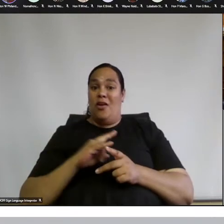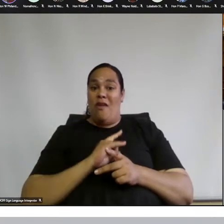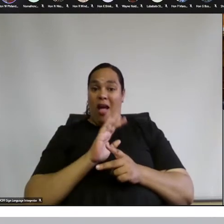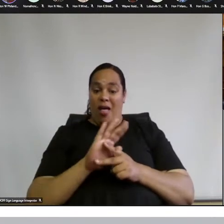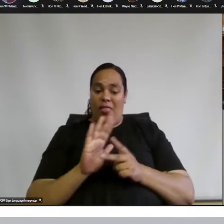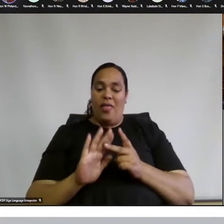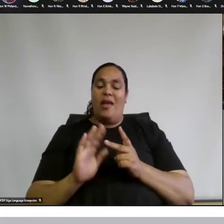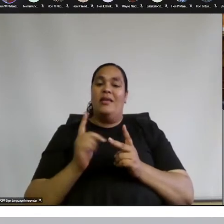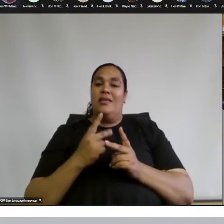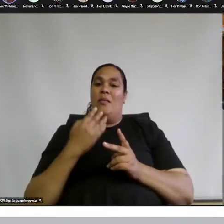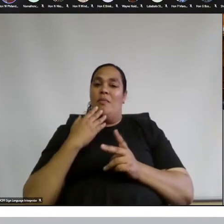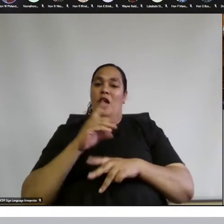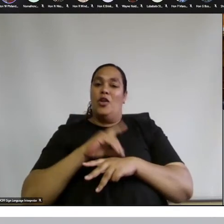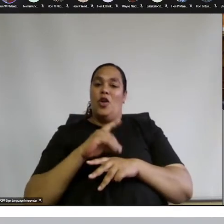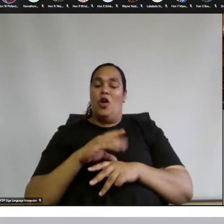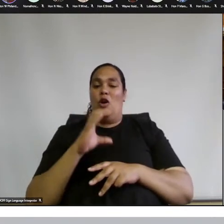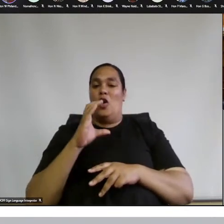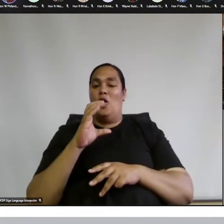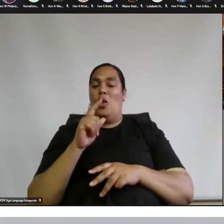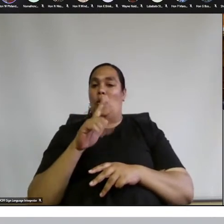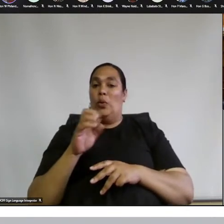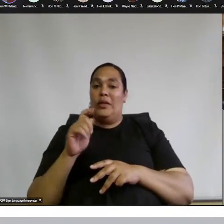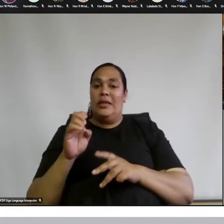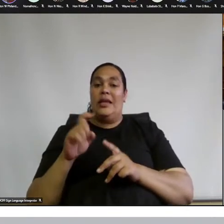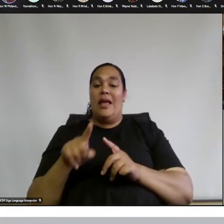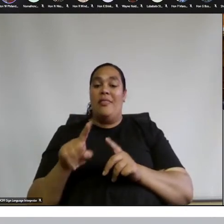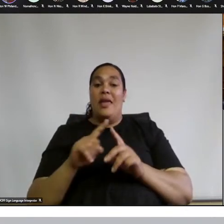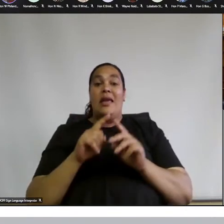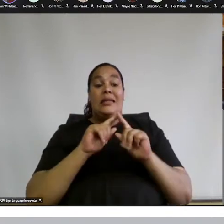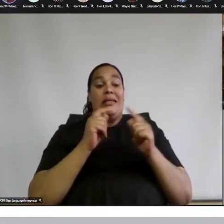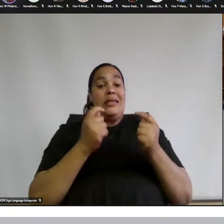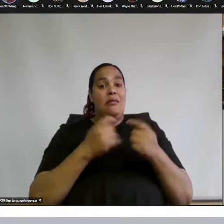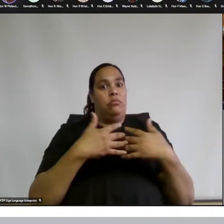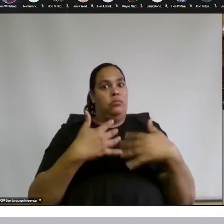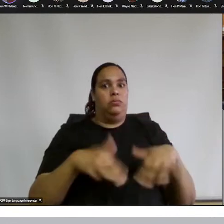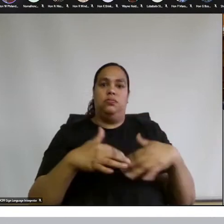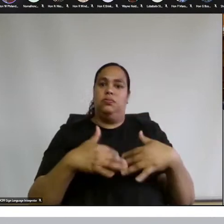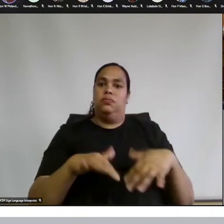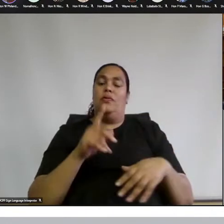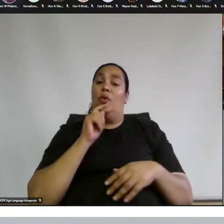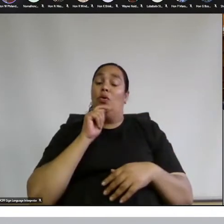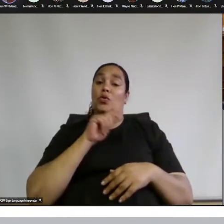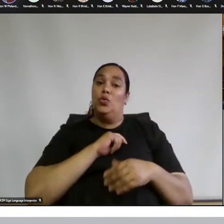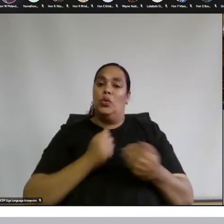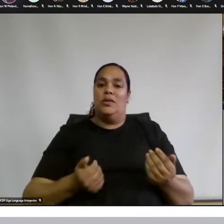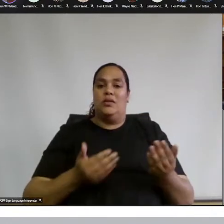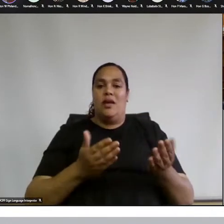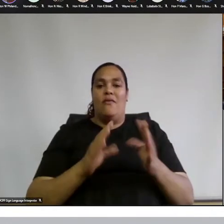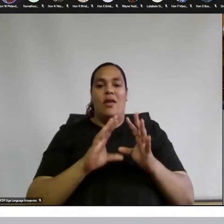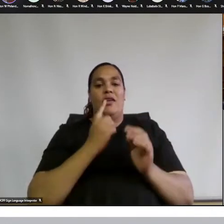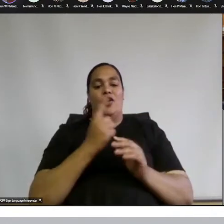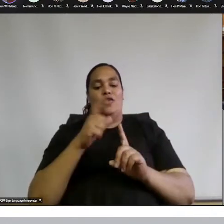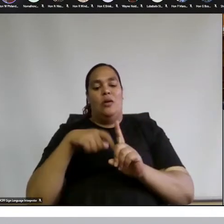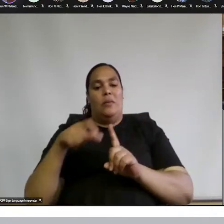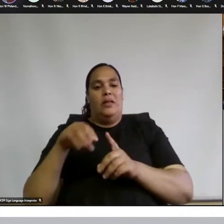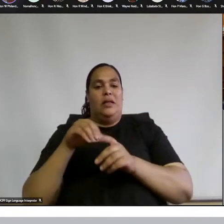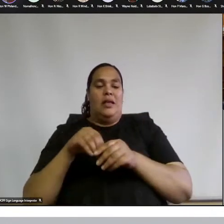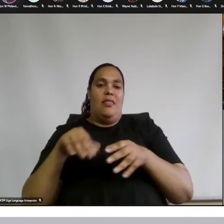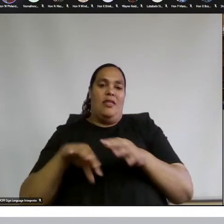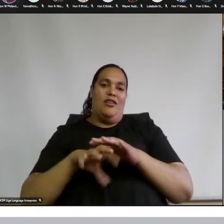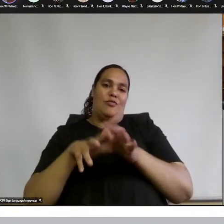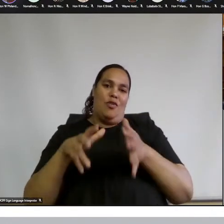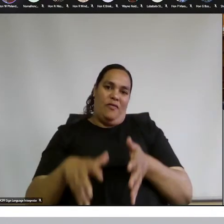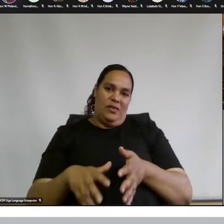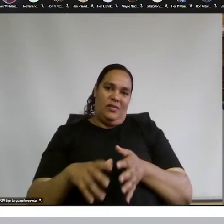Mbombo, and to thank Dr. Keith Kluter and their respective teams for truly serving every citizen in this